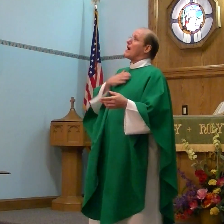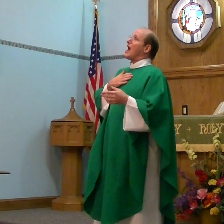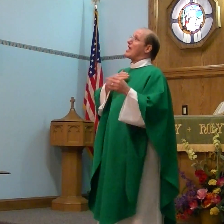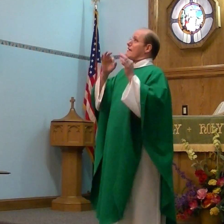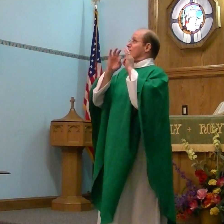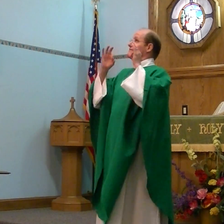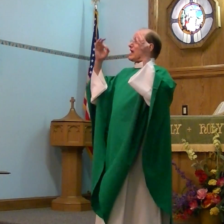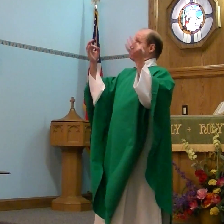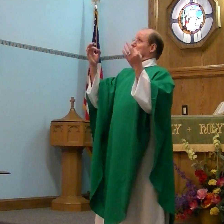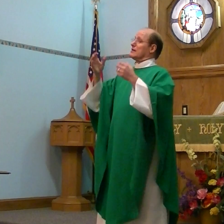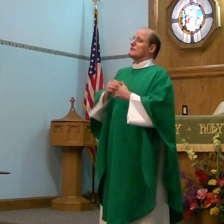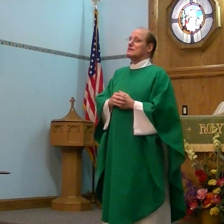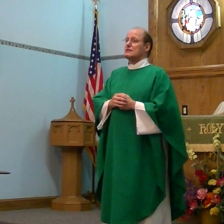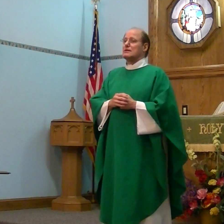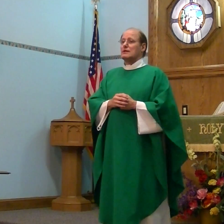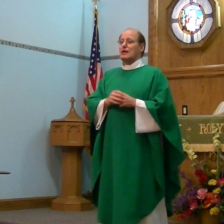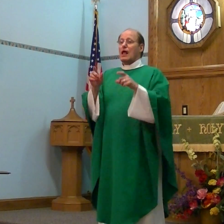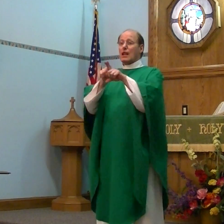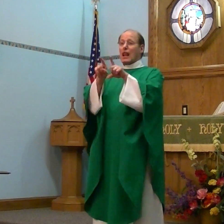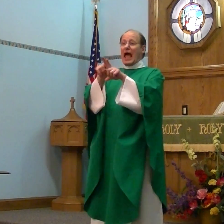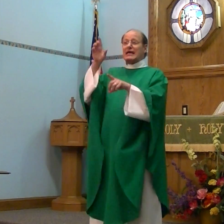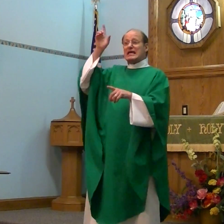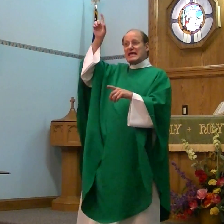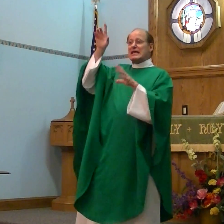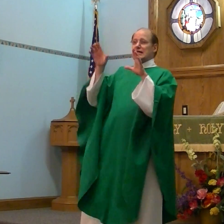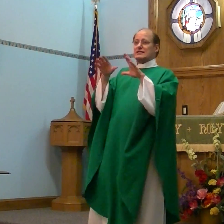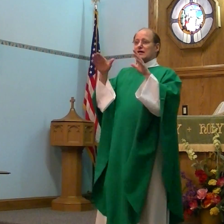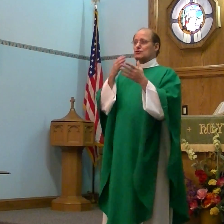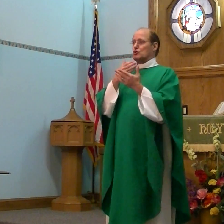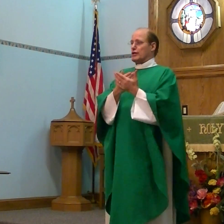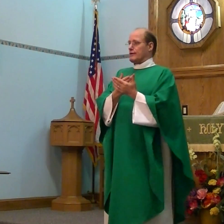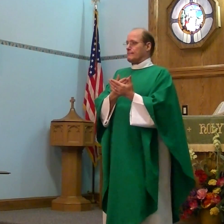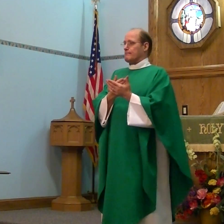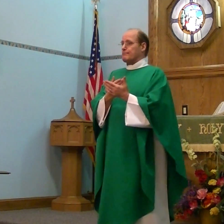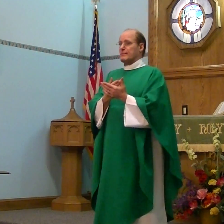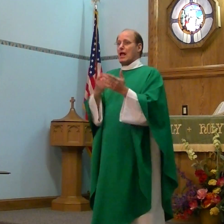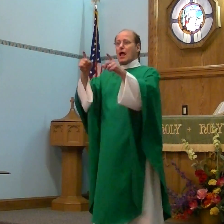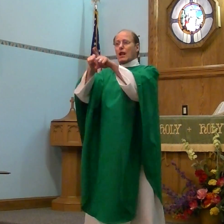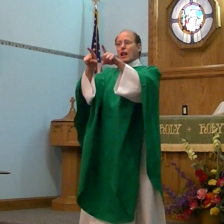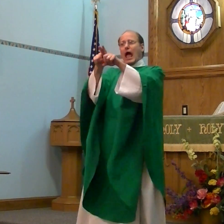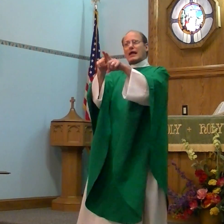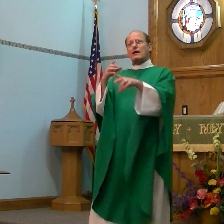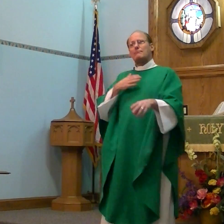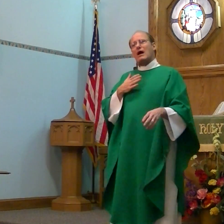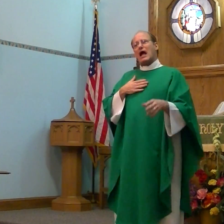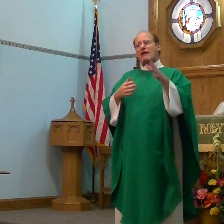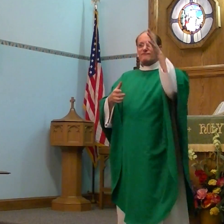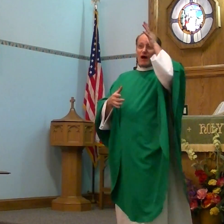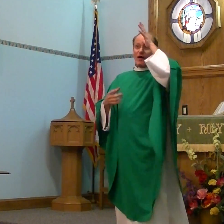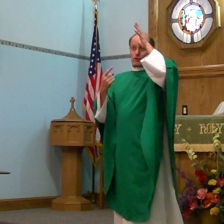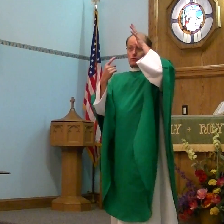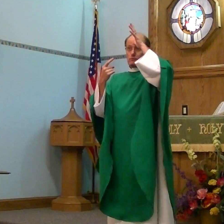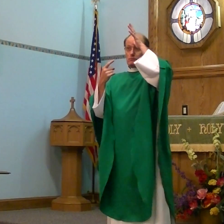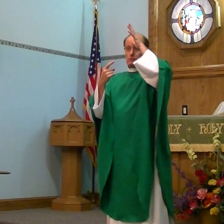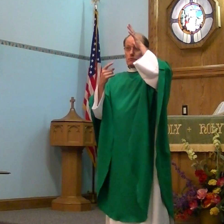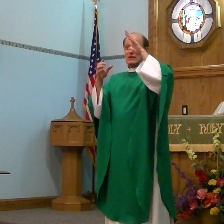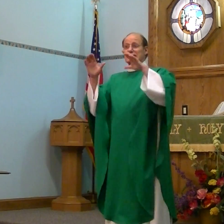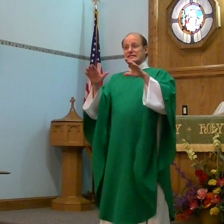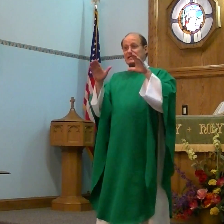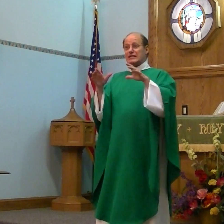my family. Like he does good. Like my father did